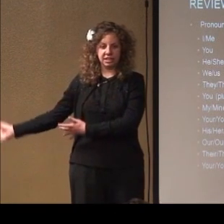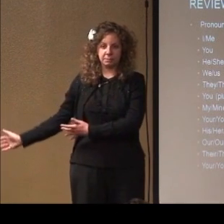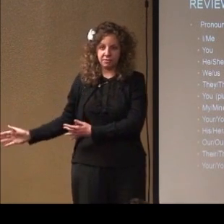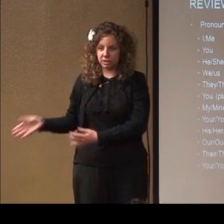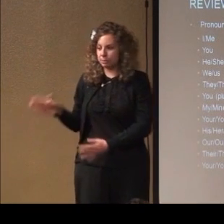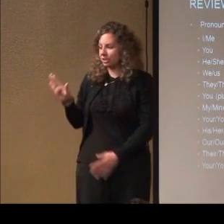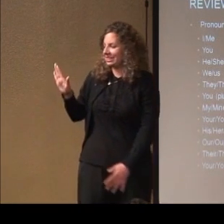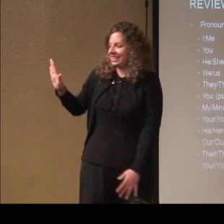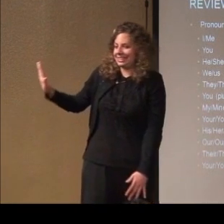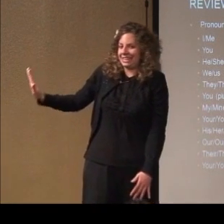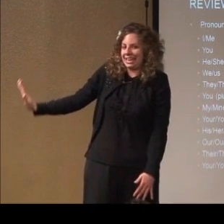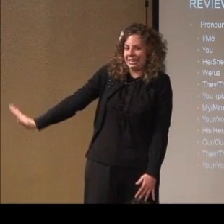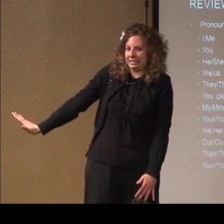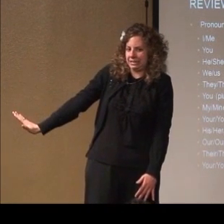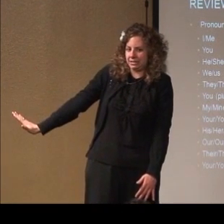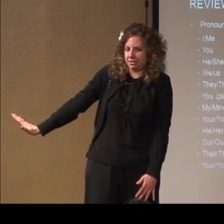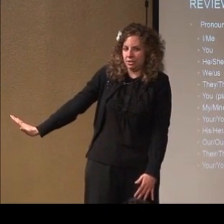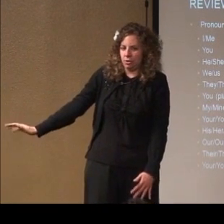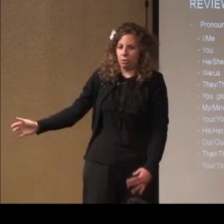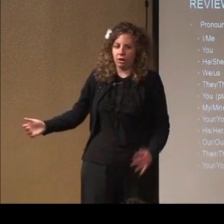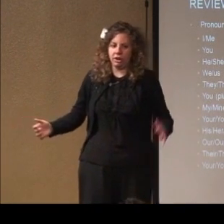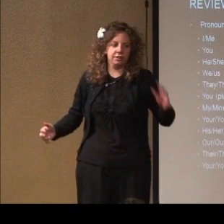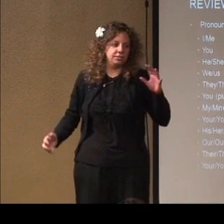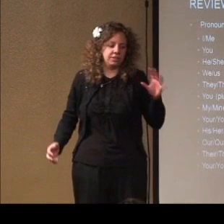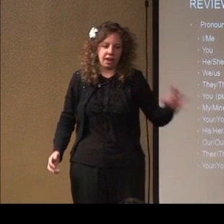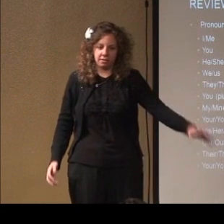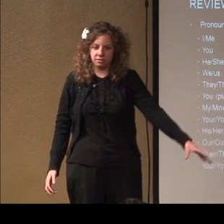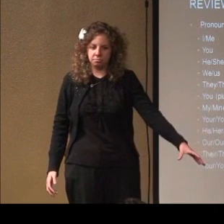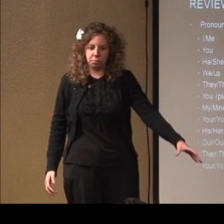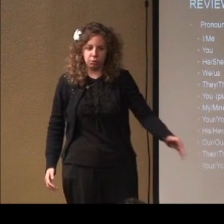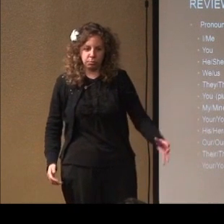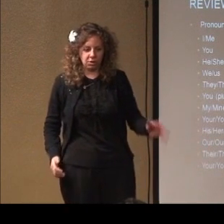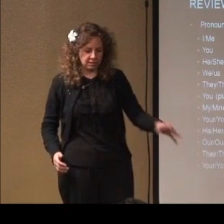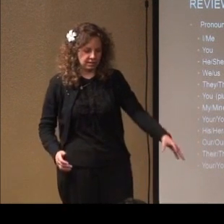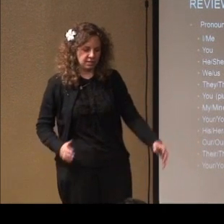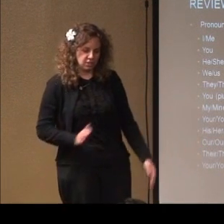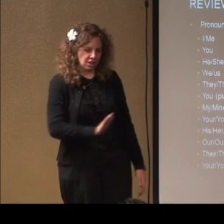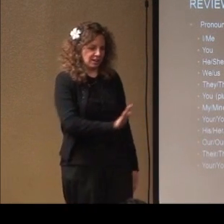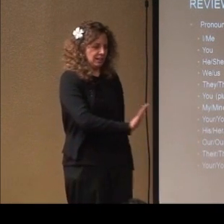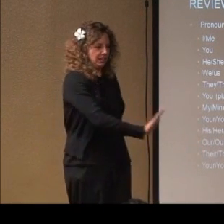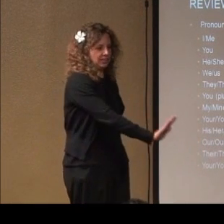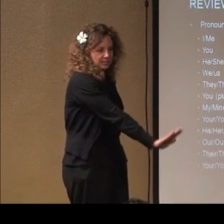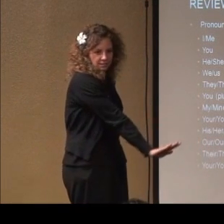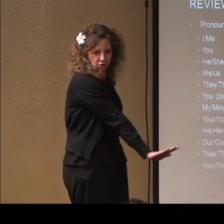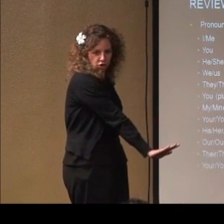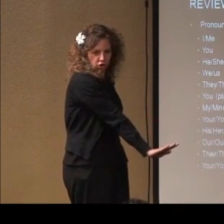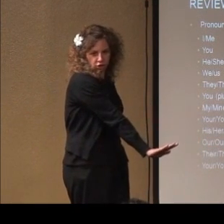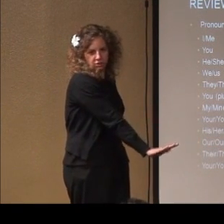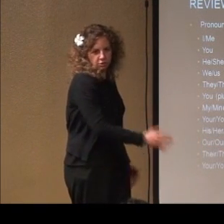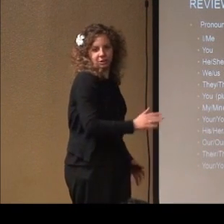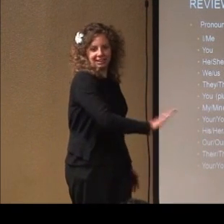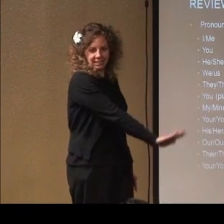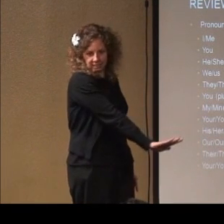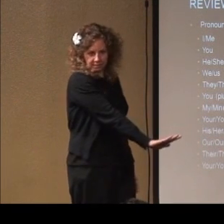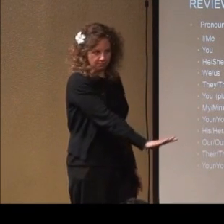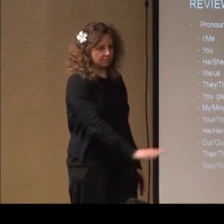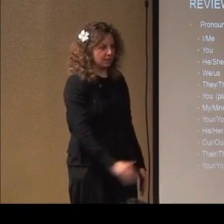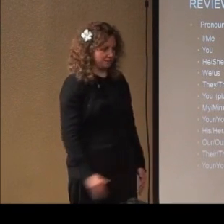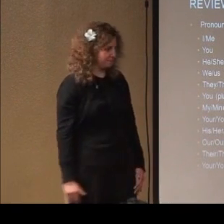it's my friend's books, it's his. Or that phone belongs to this dog, it's hers or its. Okay,